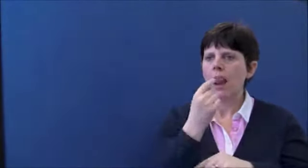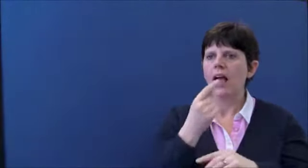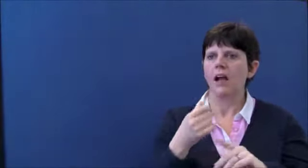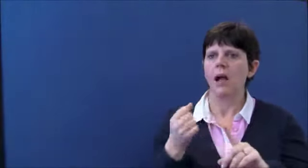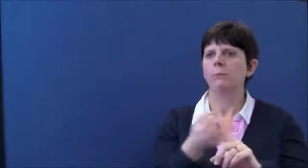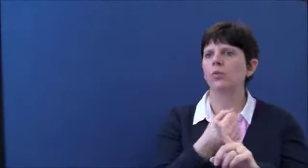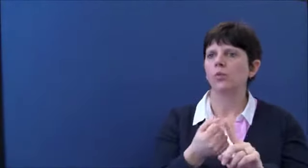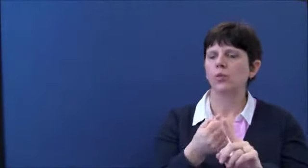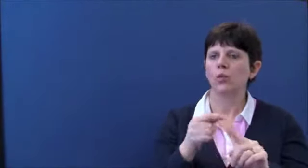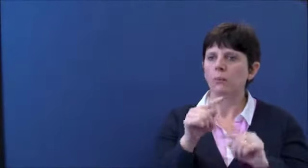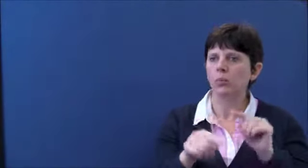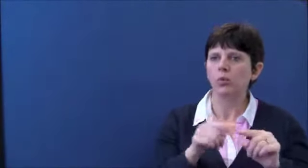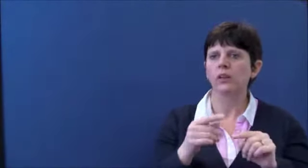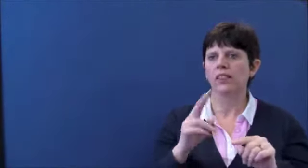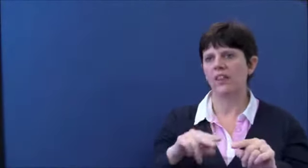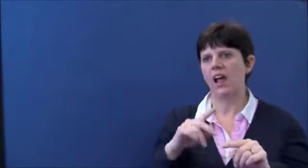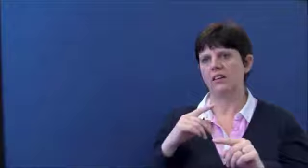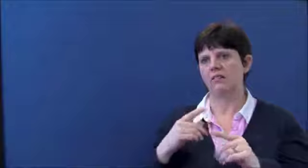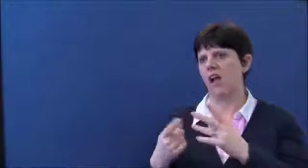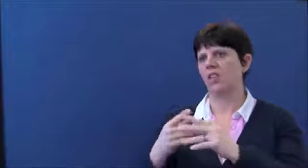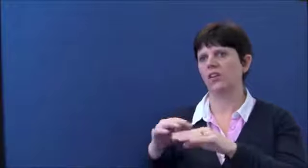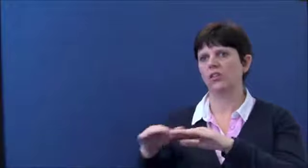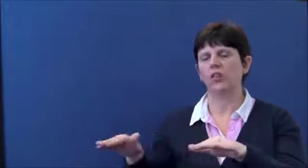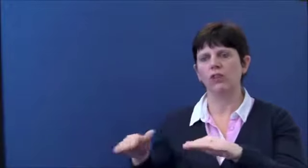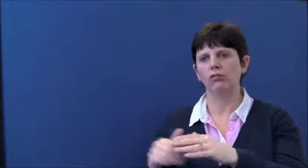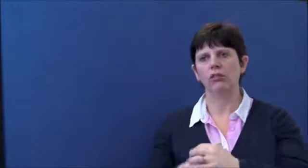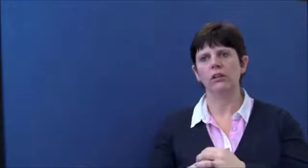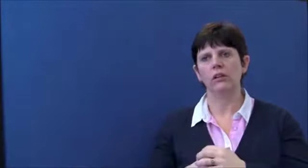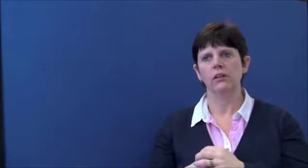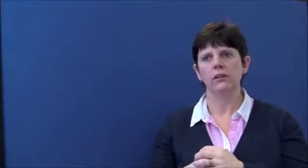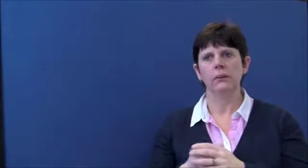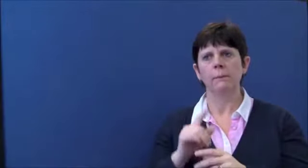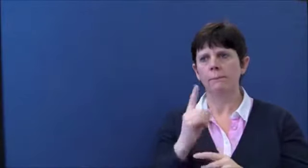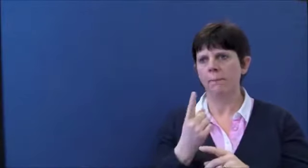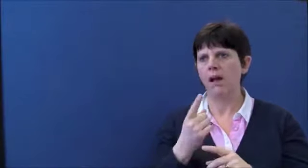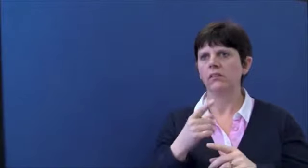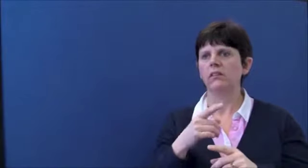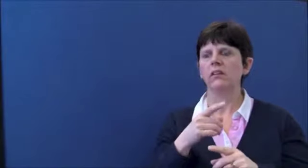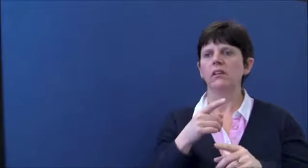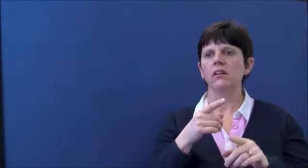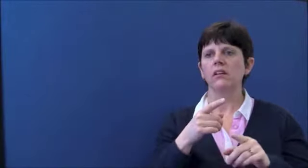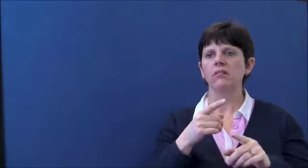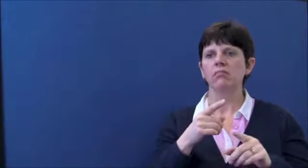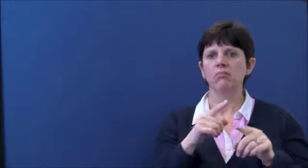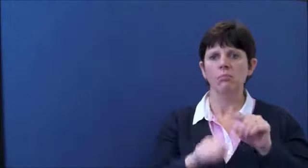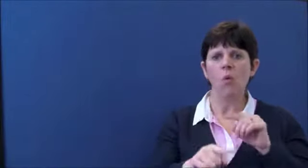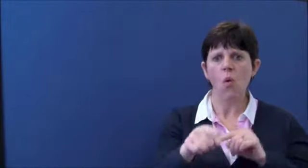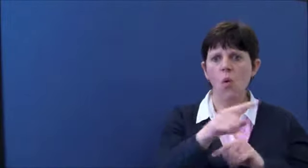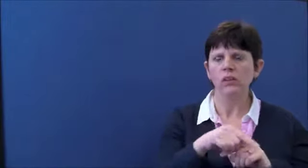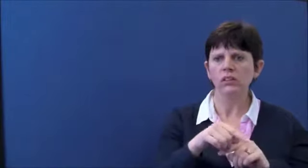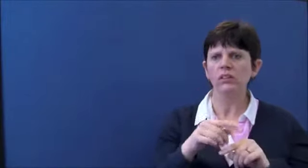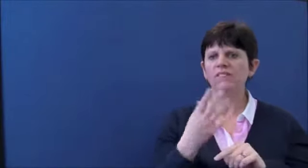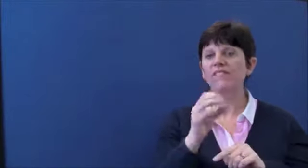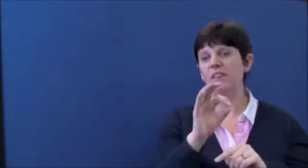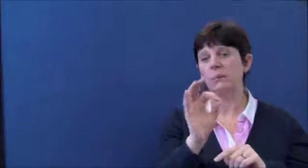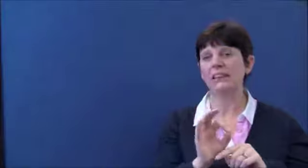people. But of those that have been found to have been abused, only 50% have child protection support plans, which are drawn up by people